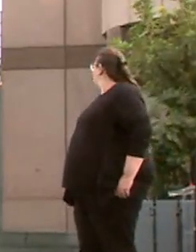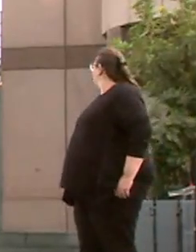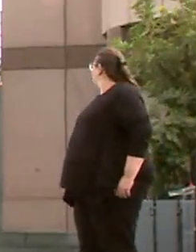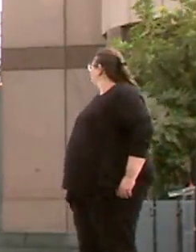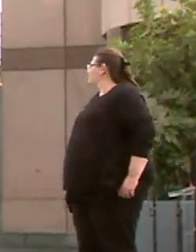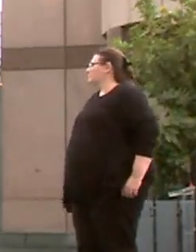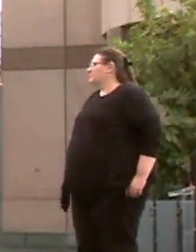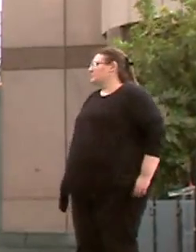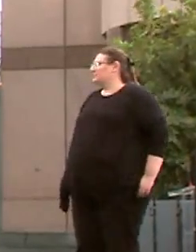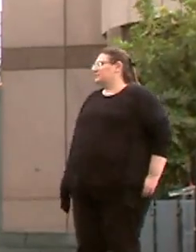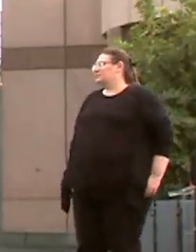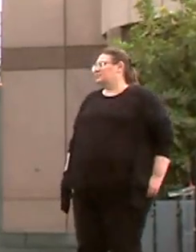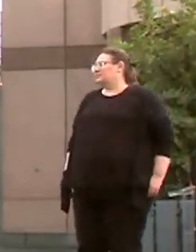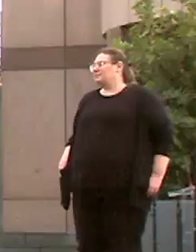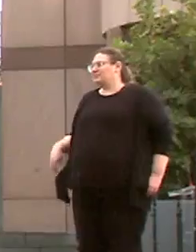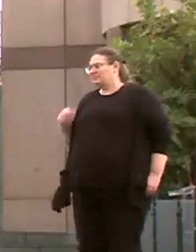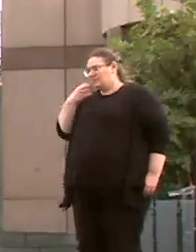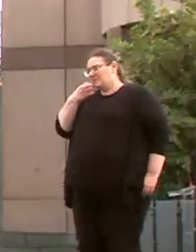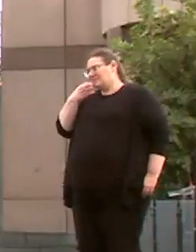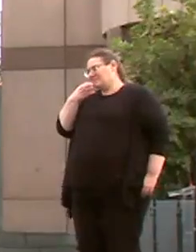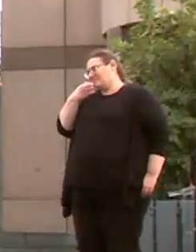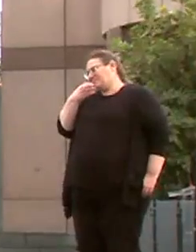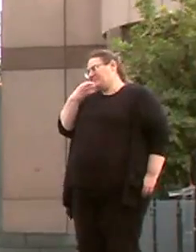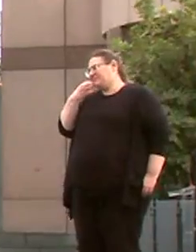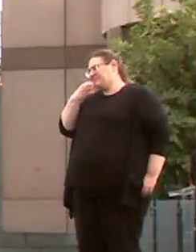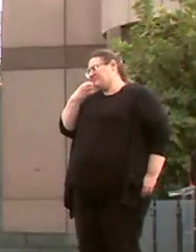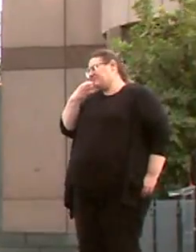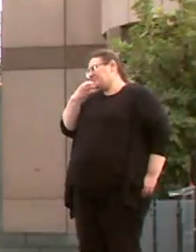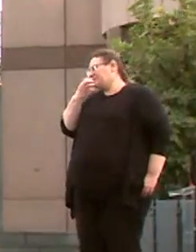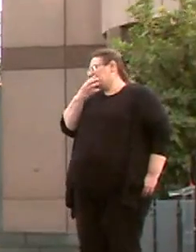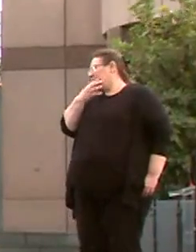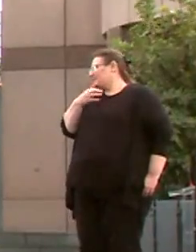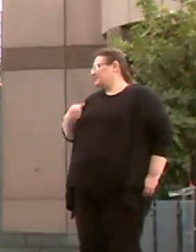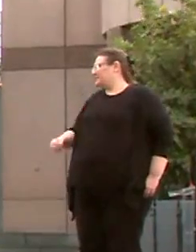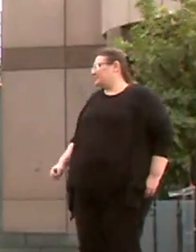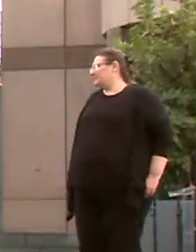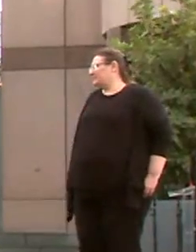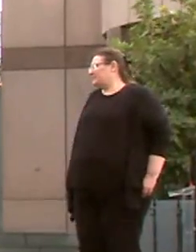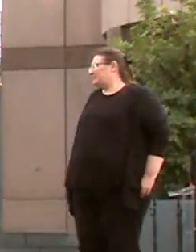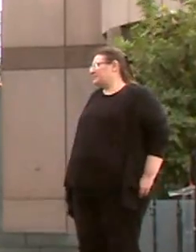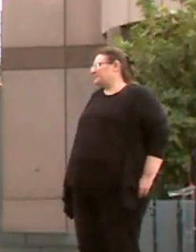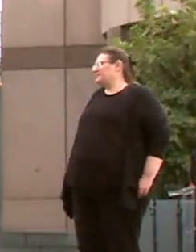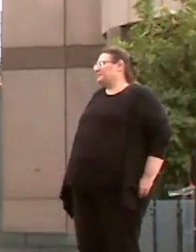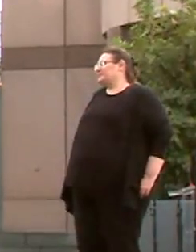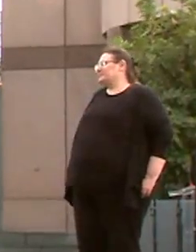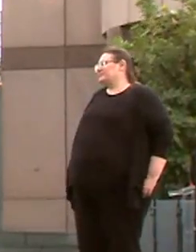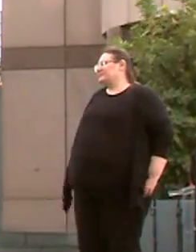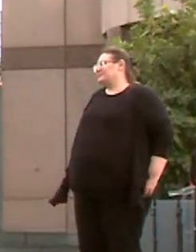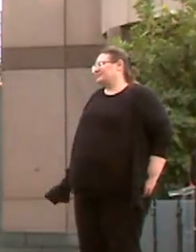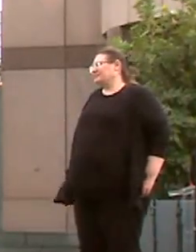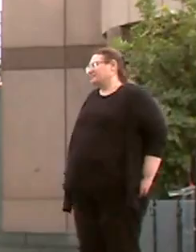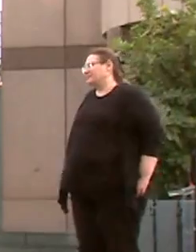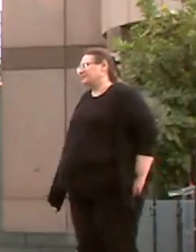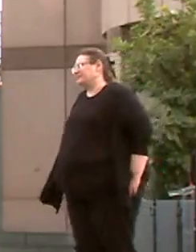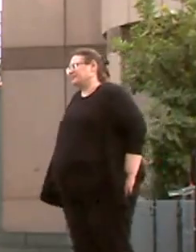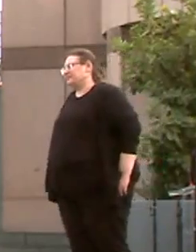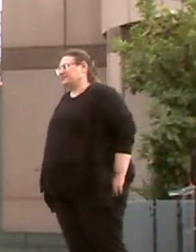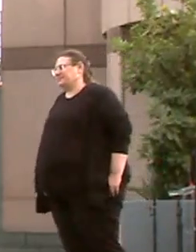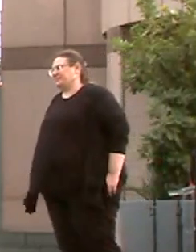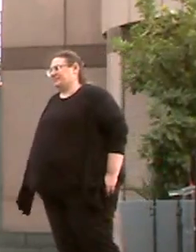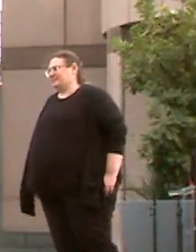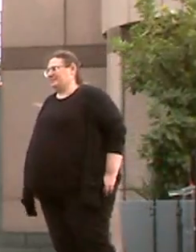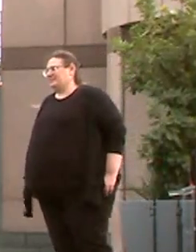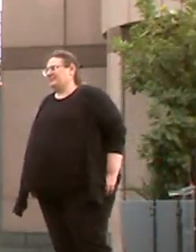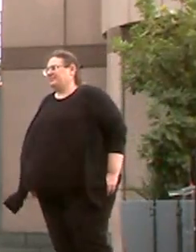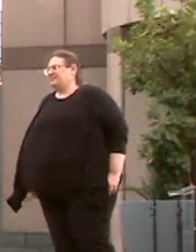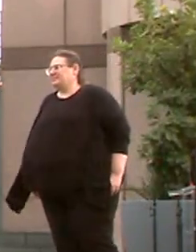Kurt Sutter, the showrunner, was at. And I said, this is my moment. I can say something to him, but I have to speak to him from his perspective. So